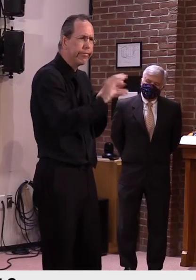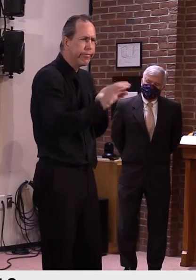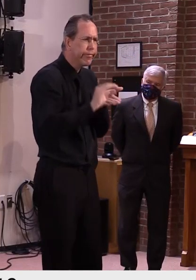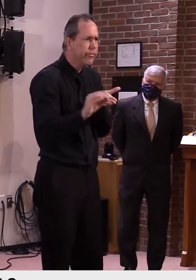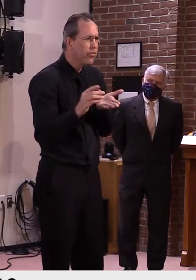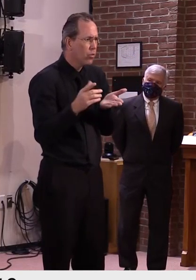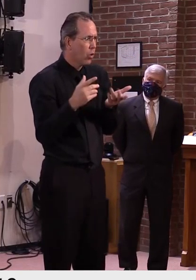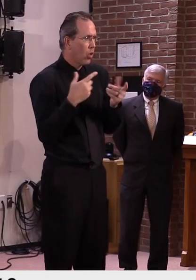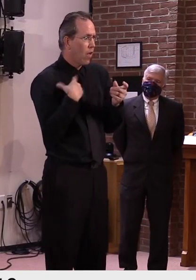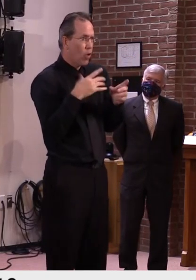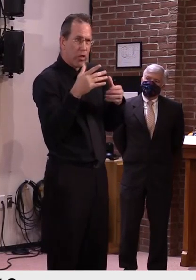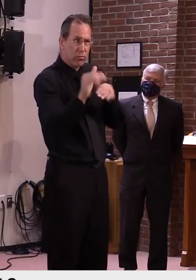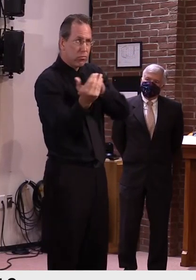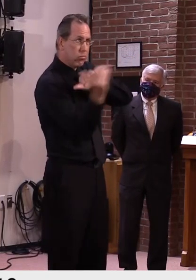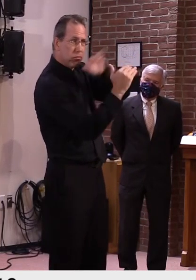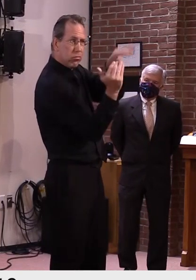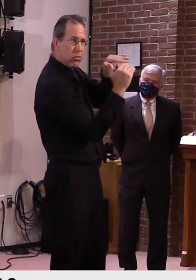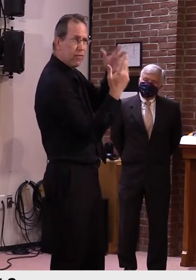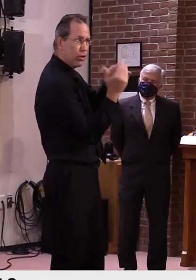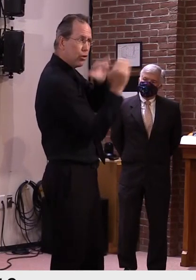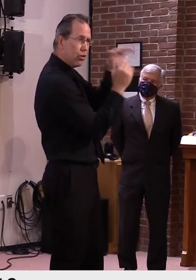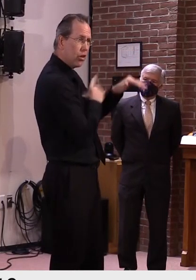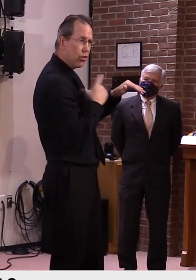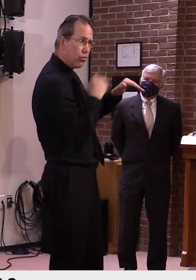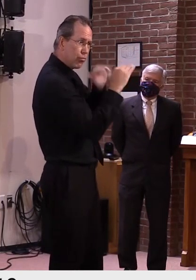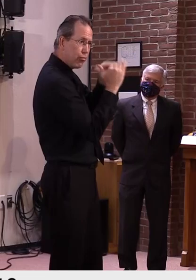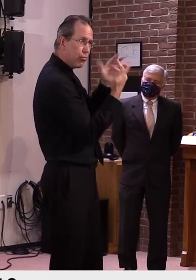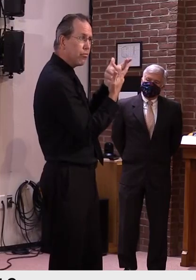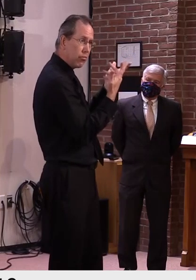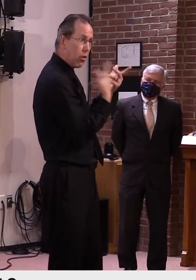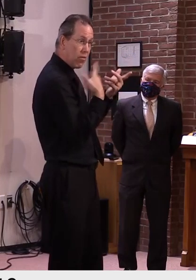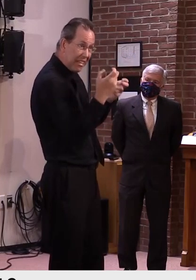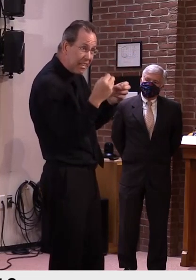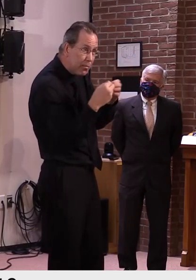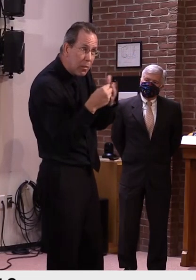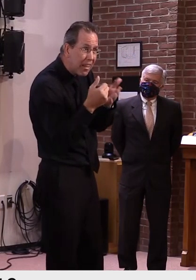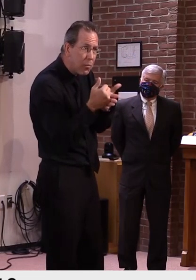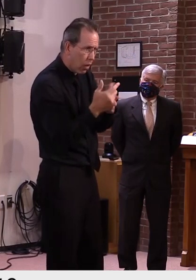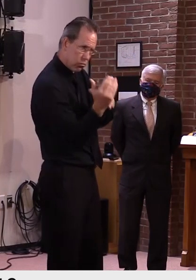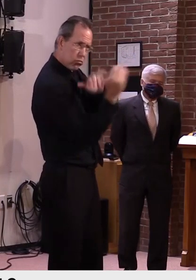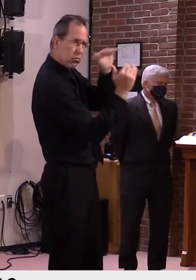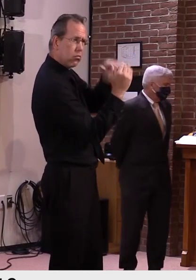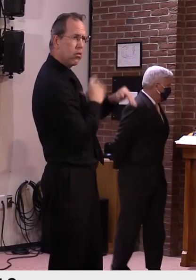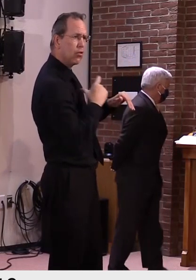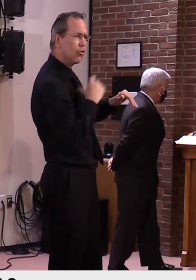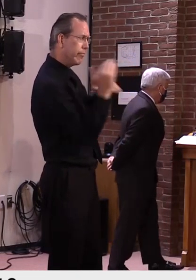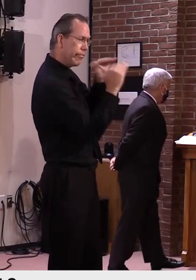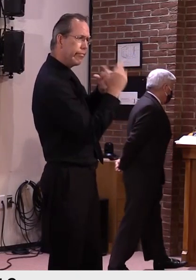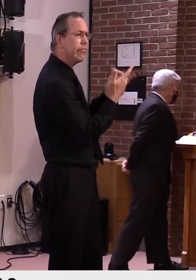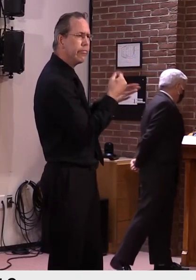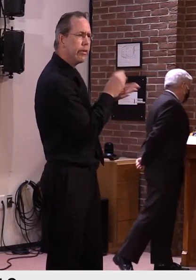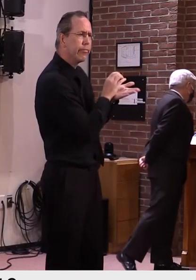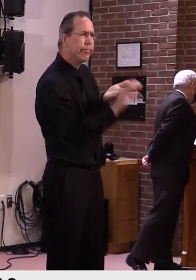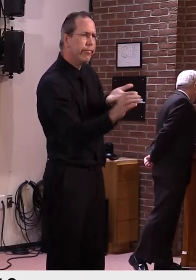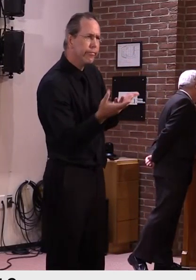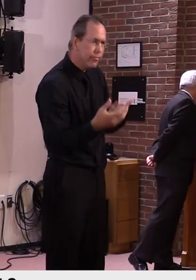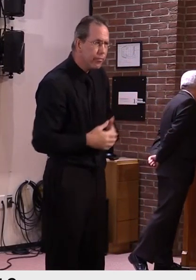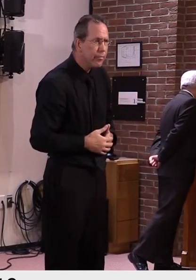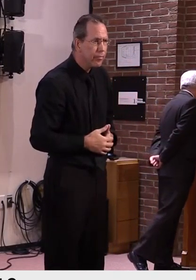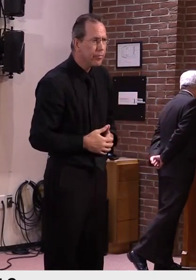asked, but we still have that opportunity, and we're still going to continue to work on that, because if there's one sector